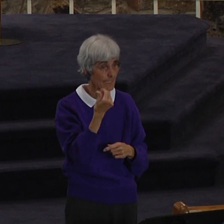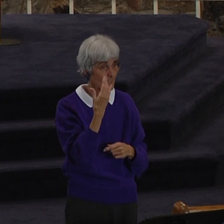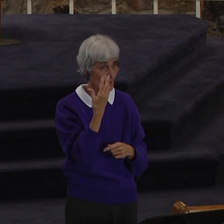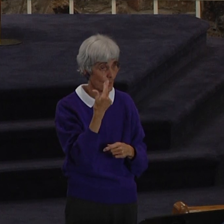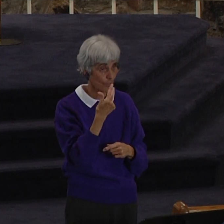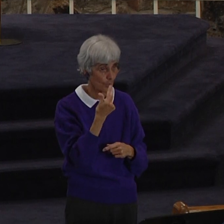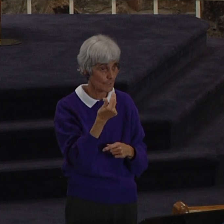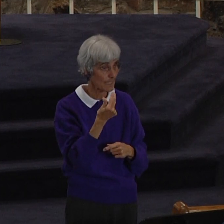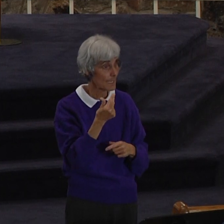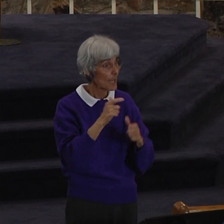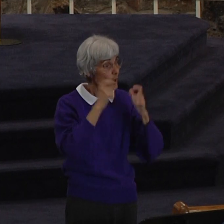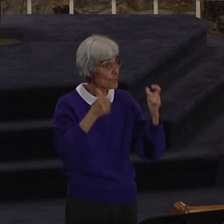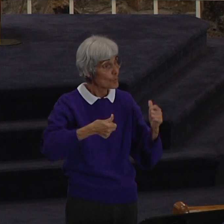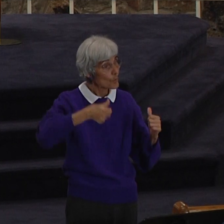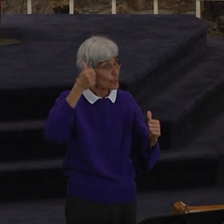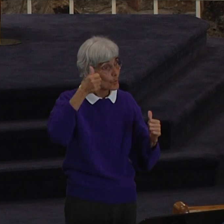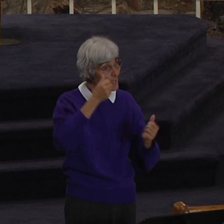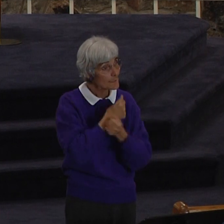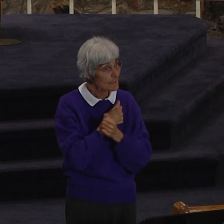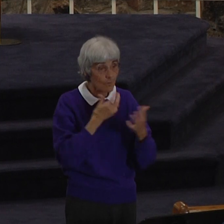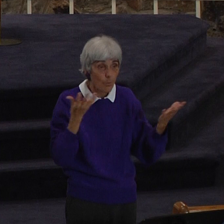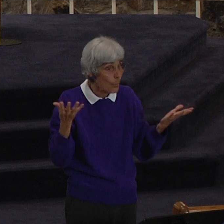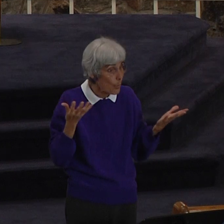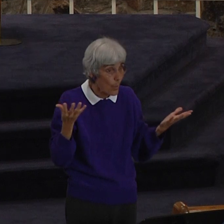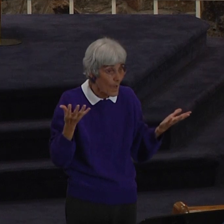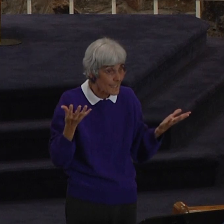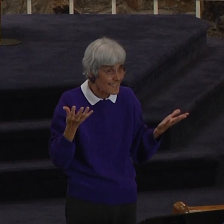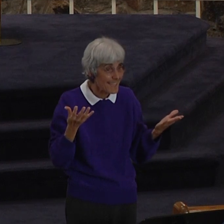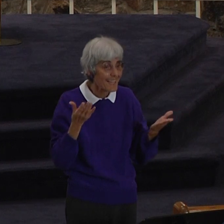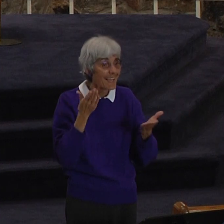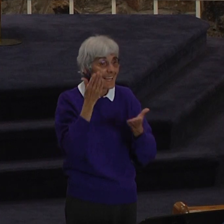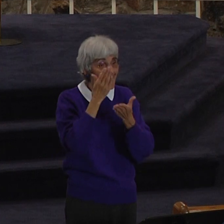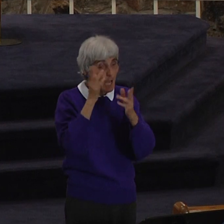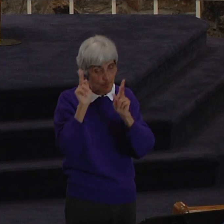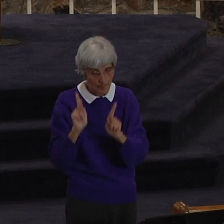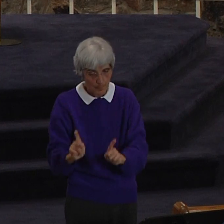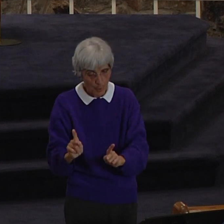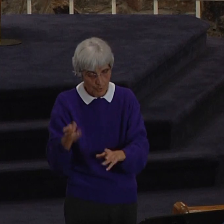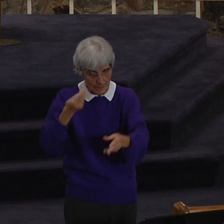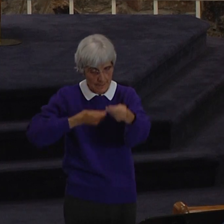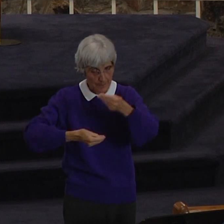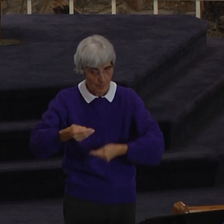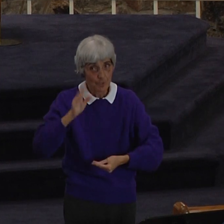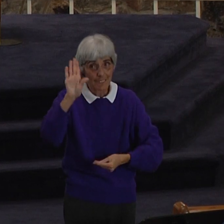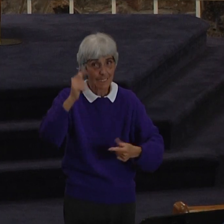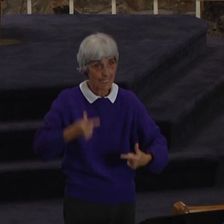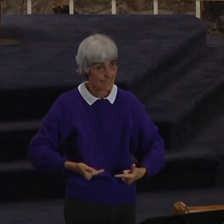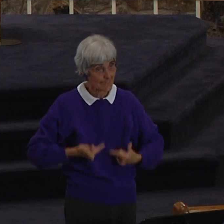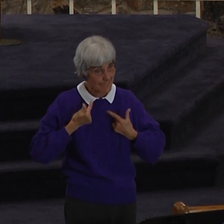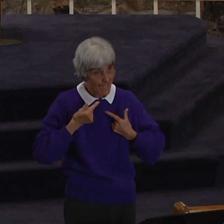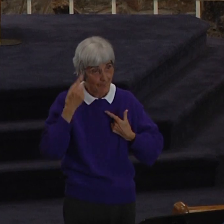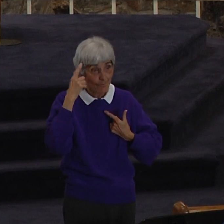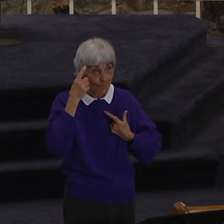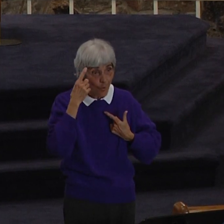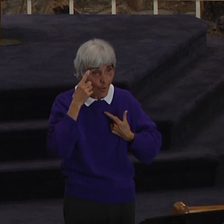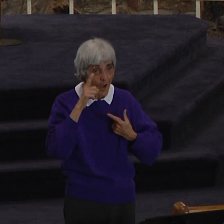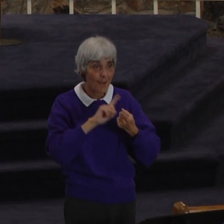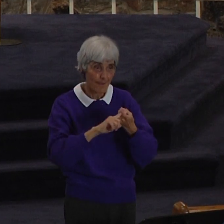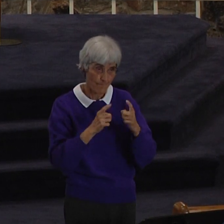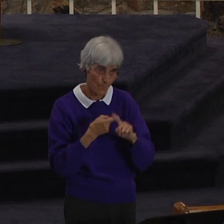Greater love has no one than this, that someone lay down his life for his